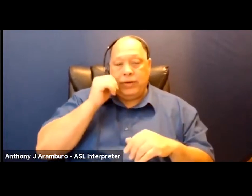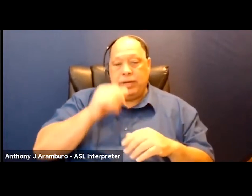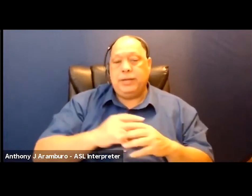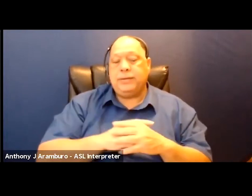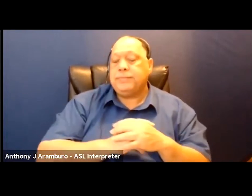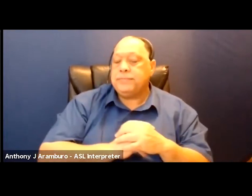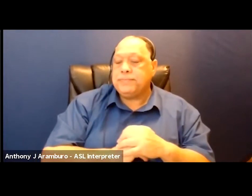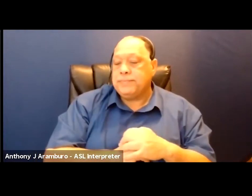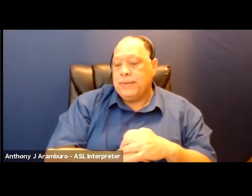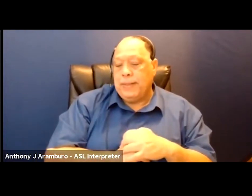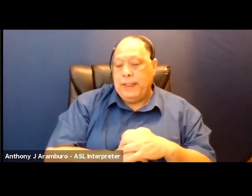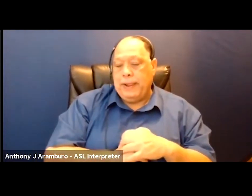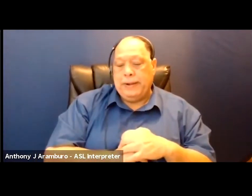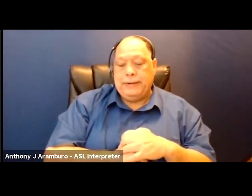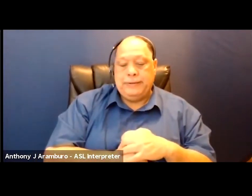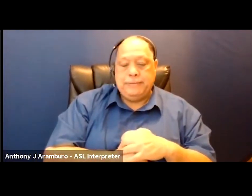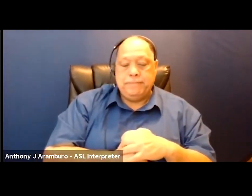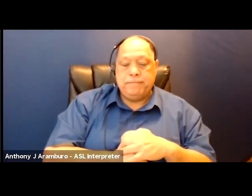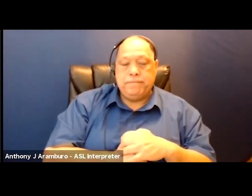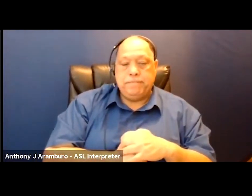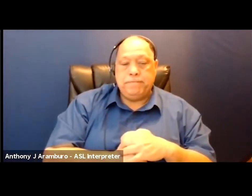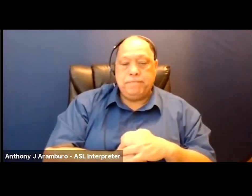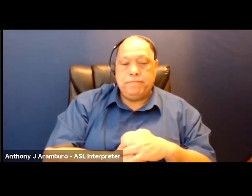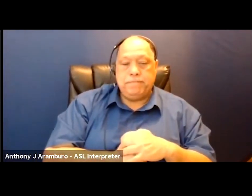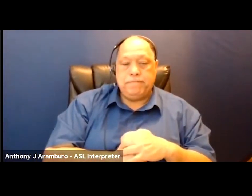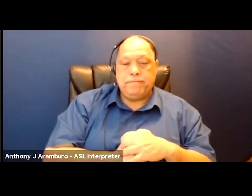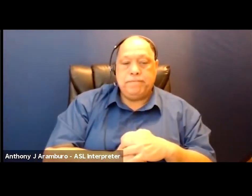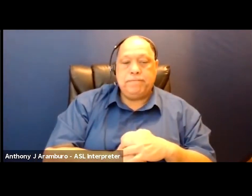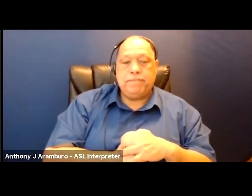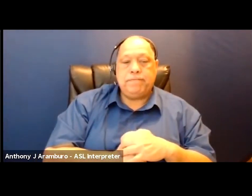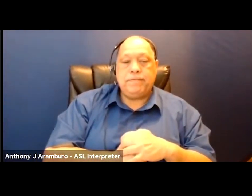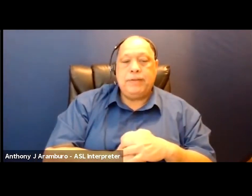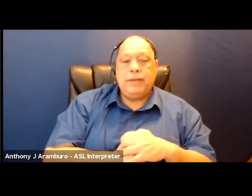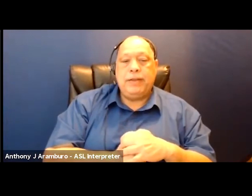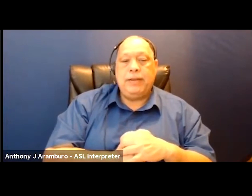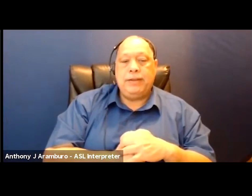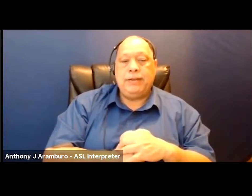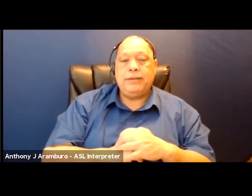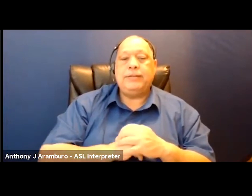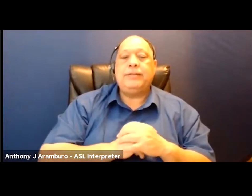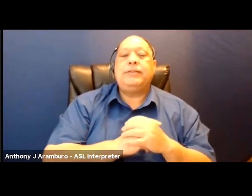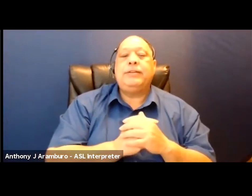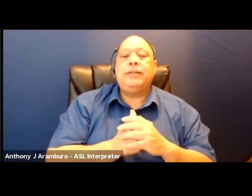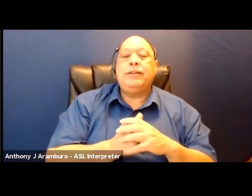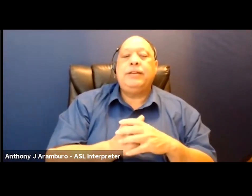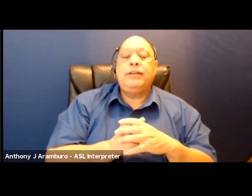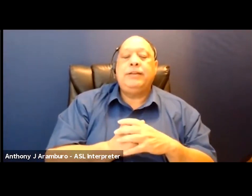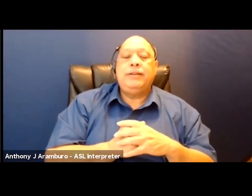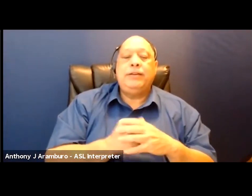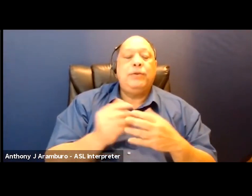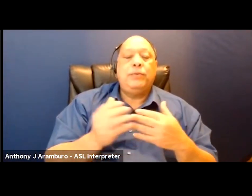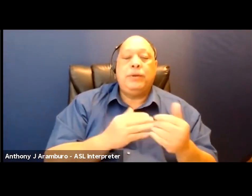segment. Looks like the chapter is quite a few more pages, so whatever.